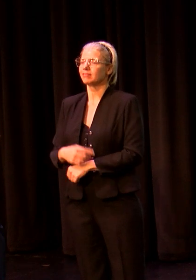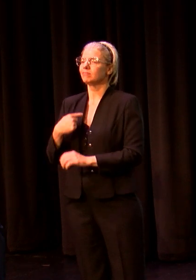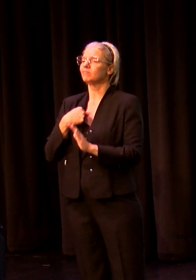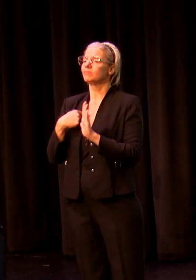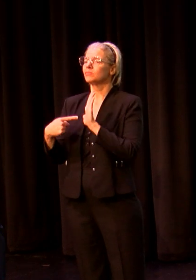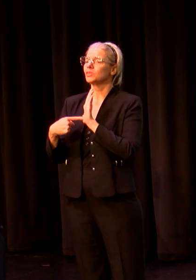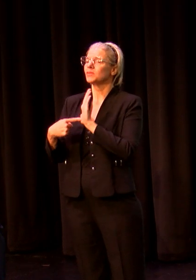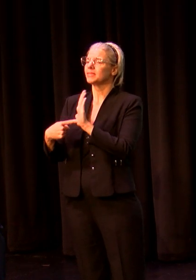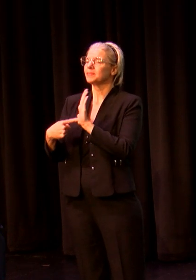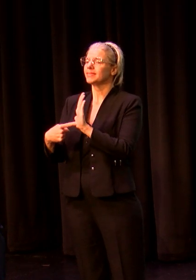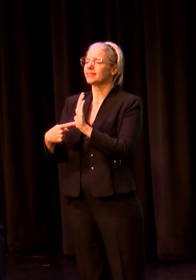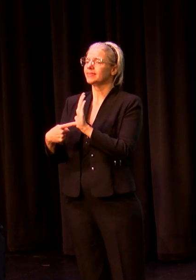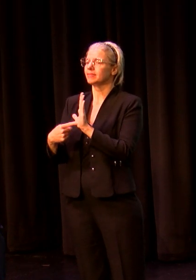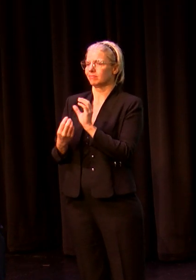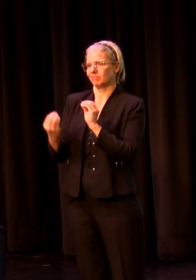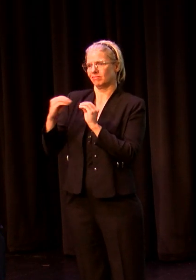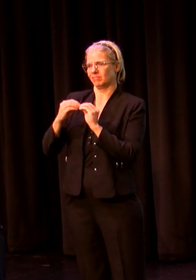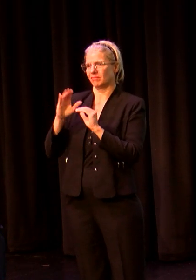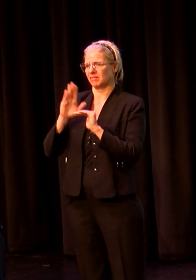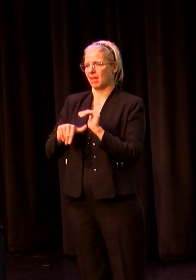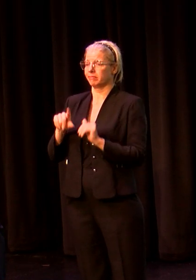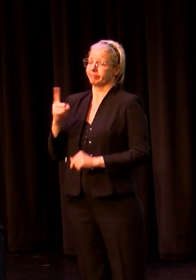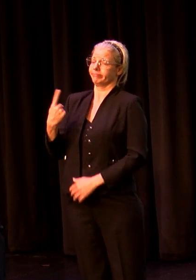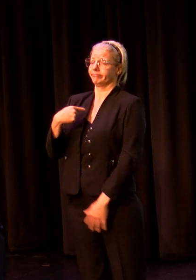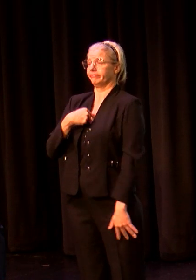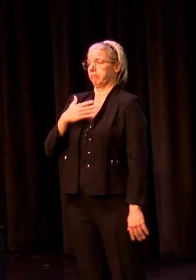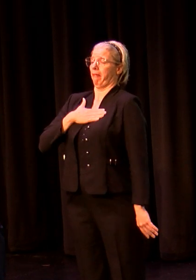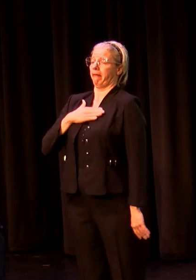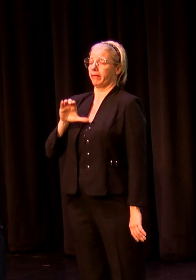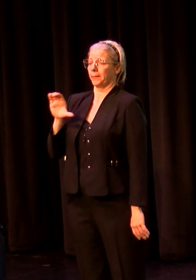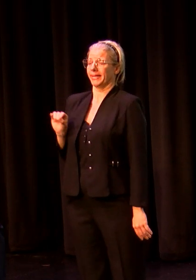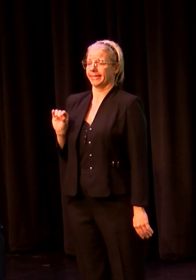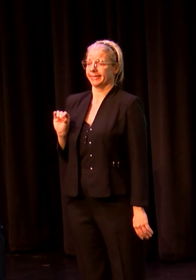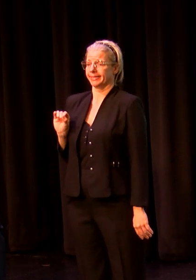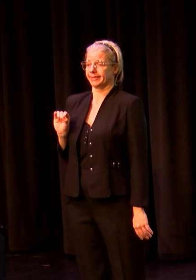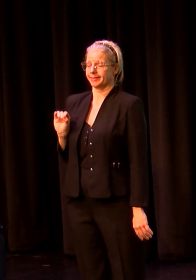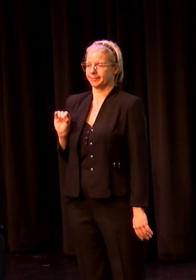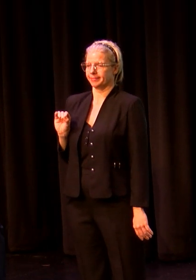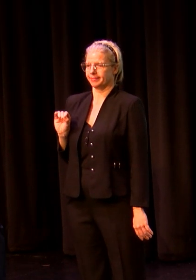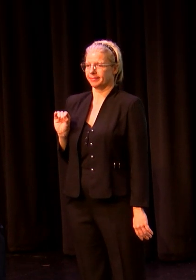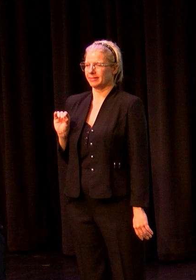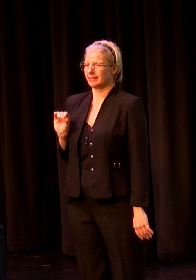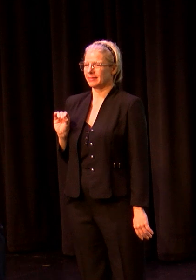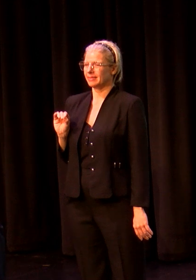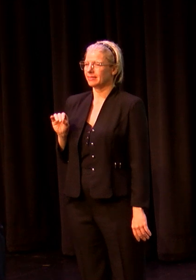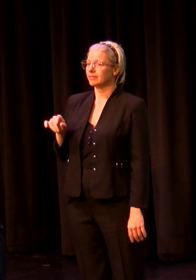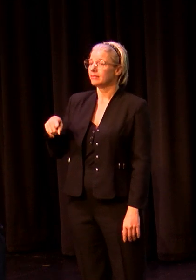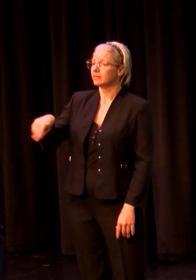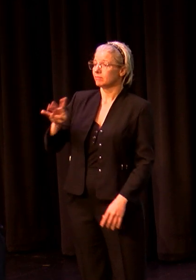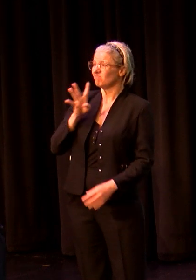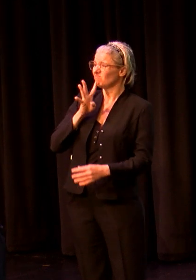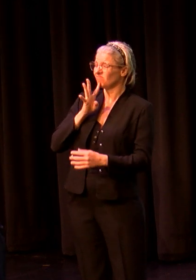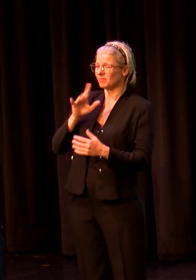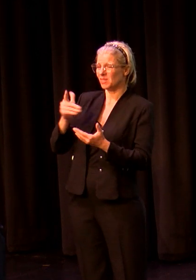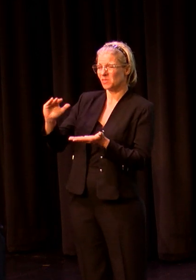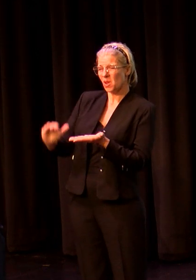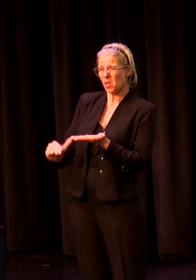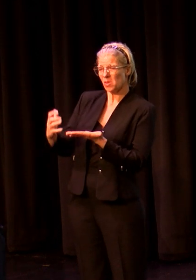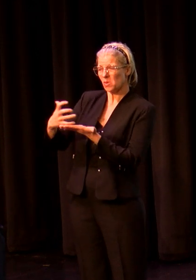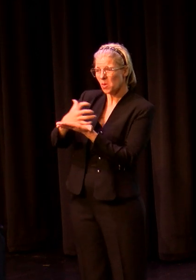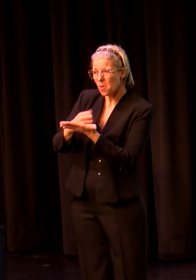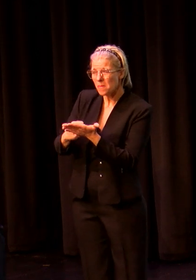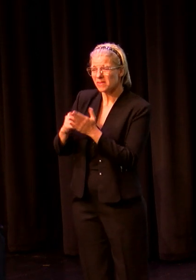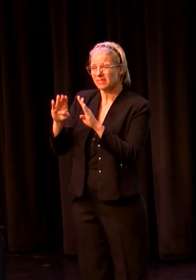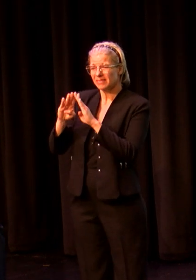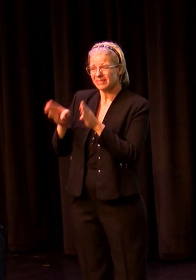my company. But I definitely wanted to start with, when you're talking about low-income housing and moderate income, whatever